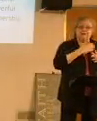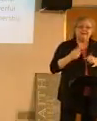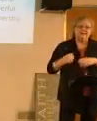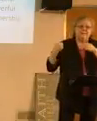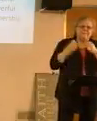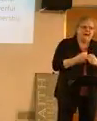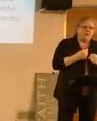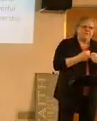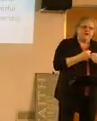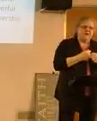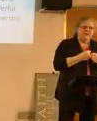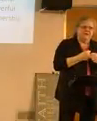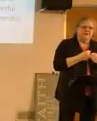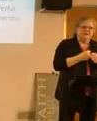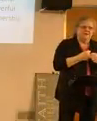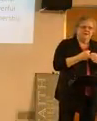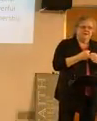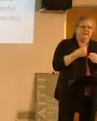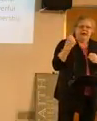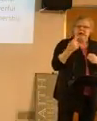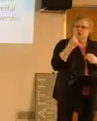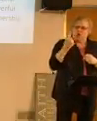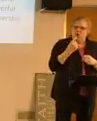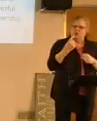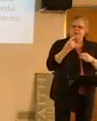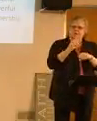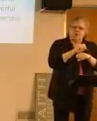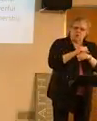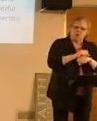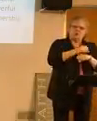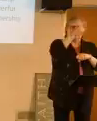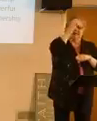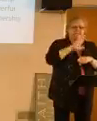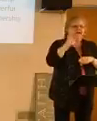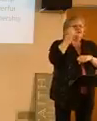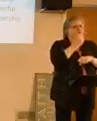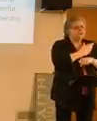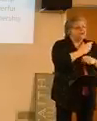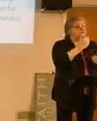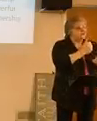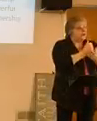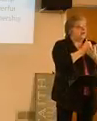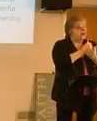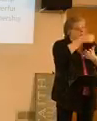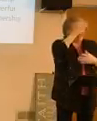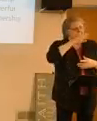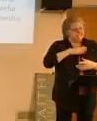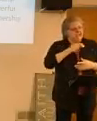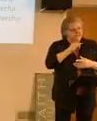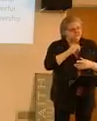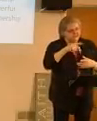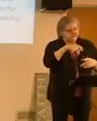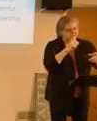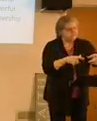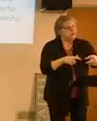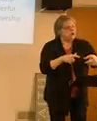powerful. And only the working of God's grace could help a man like